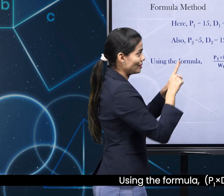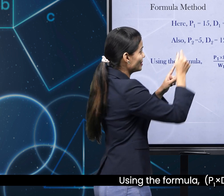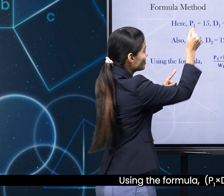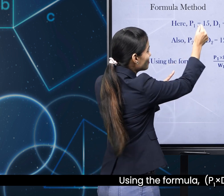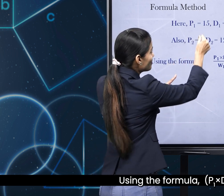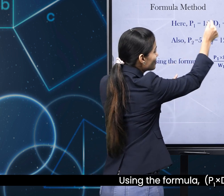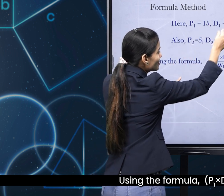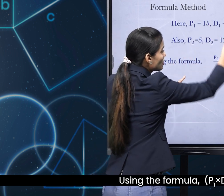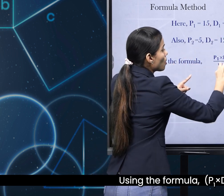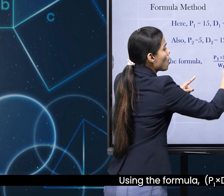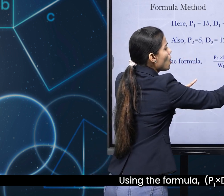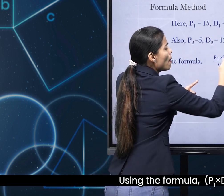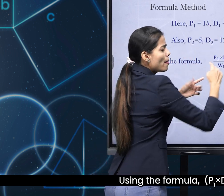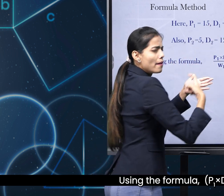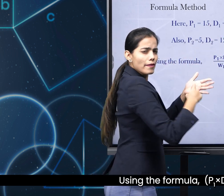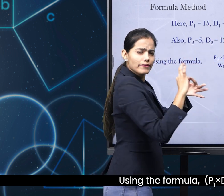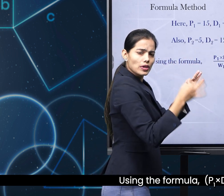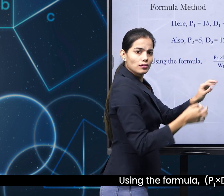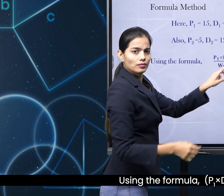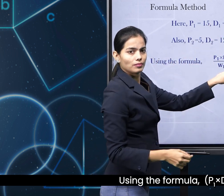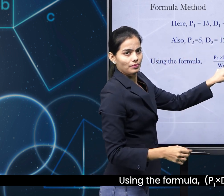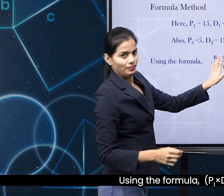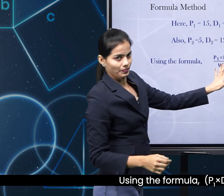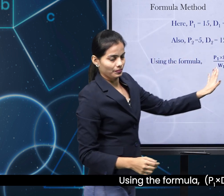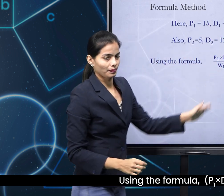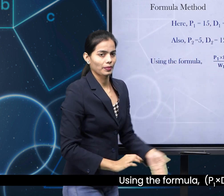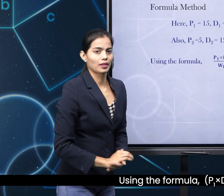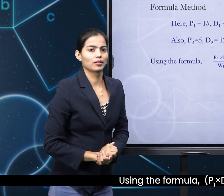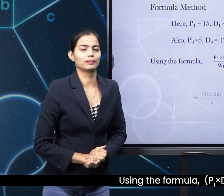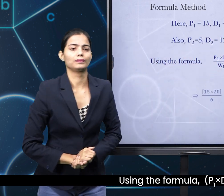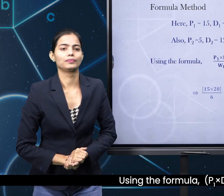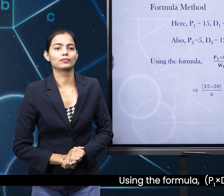equal to P2 into D2 by W2